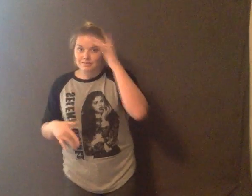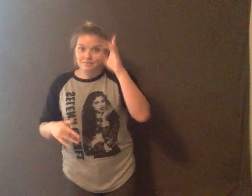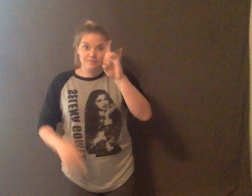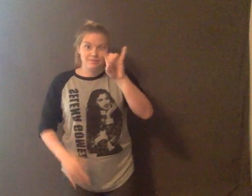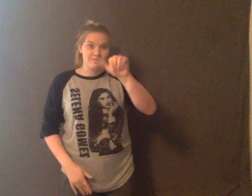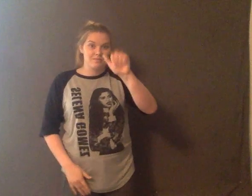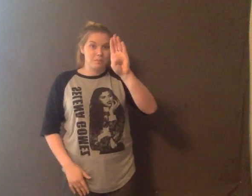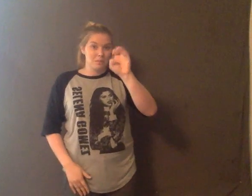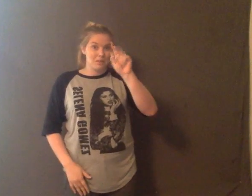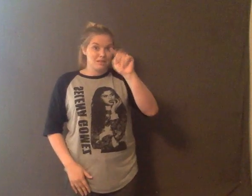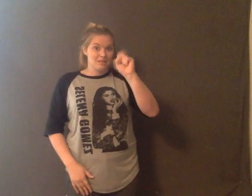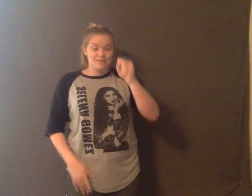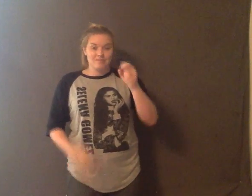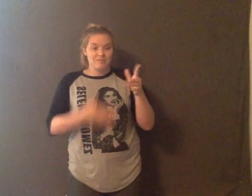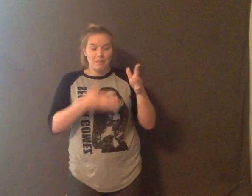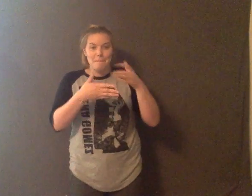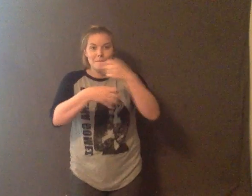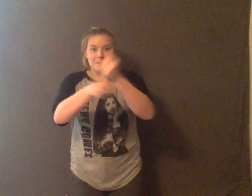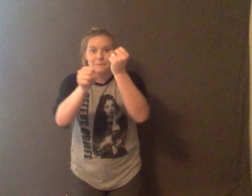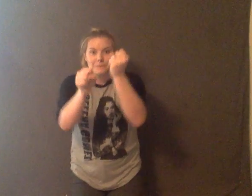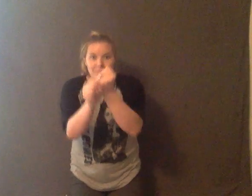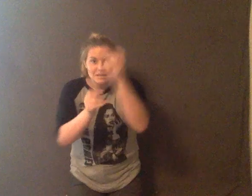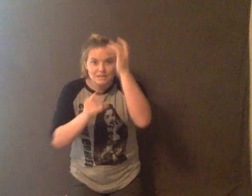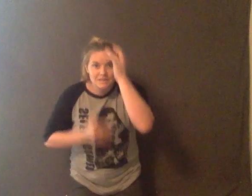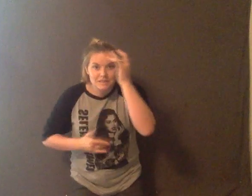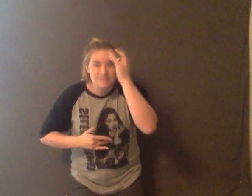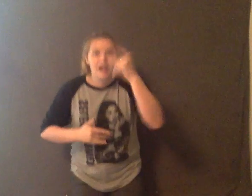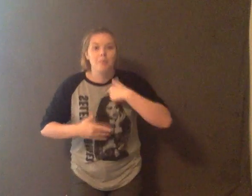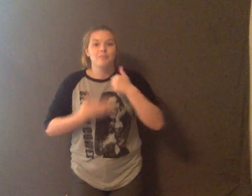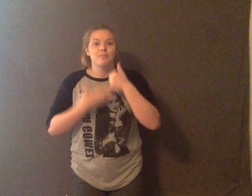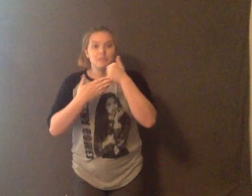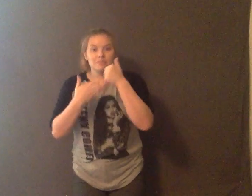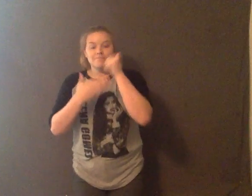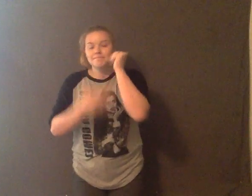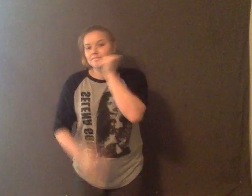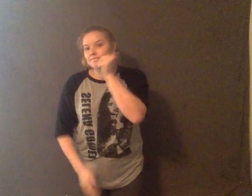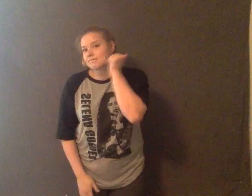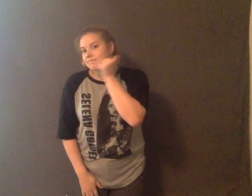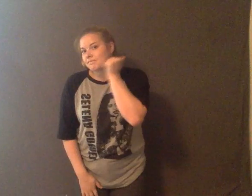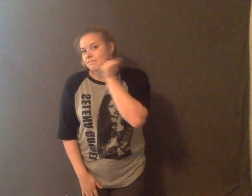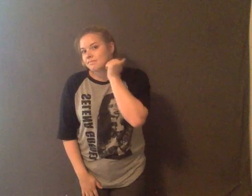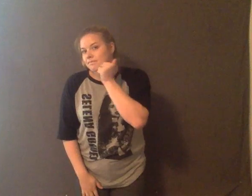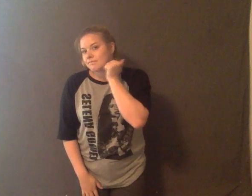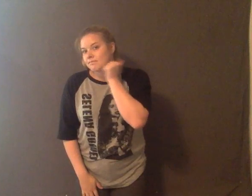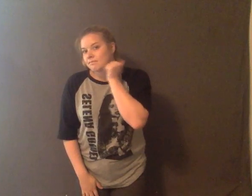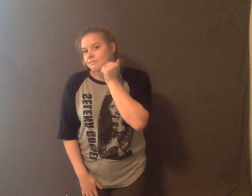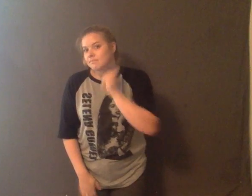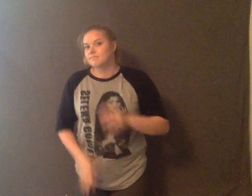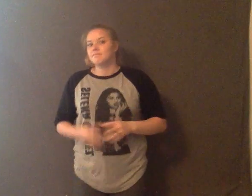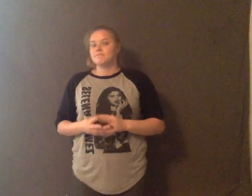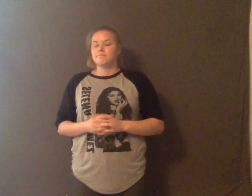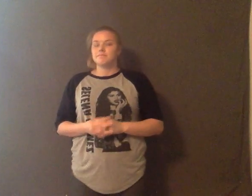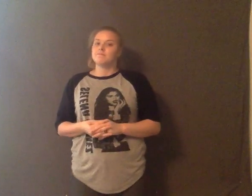cancer, create the diseases that I'm treating on a daily basis. But this is the opposite of what all the high-protein diet fads say. The food you